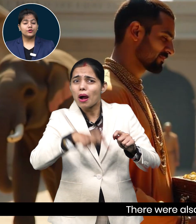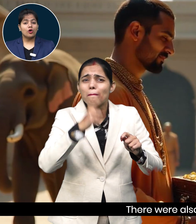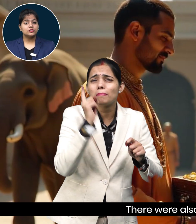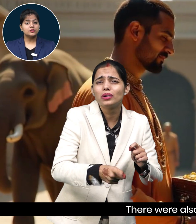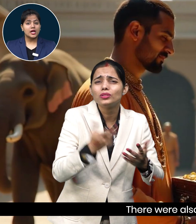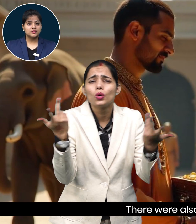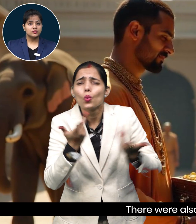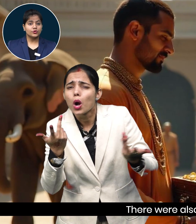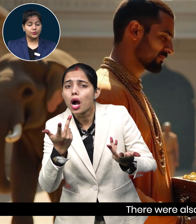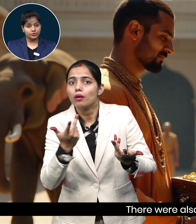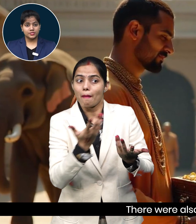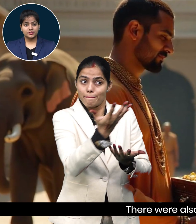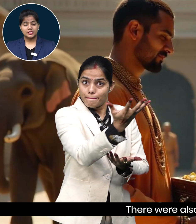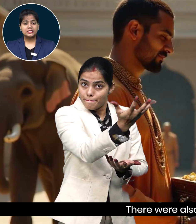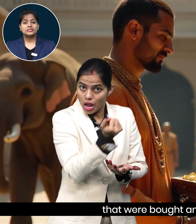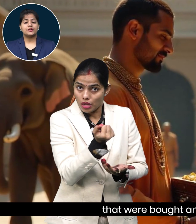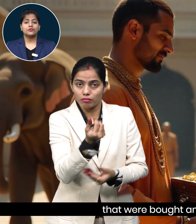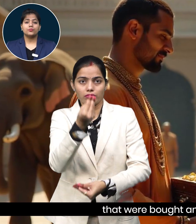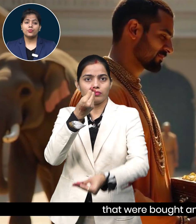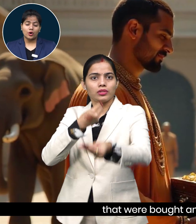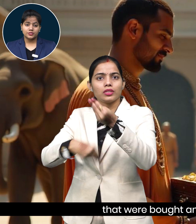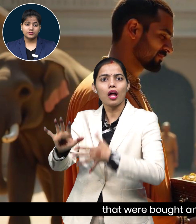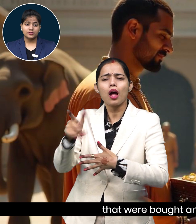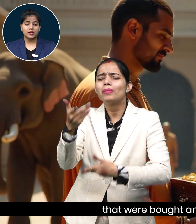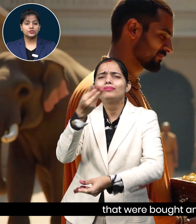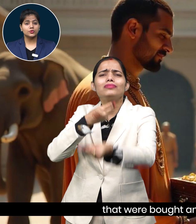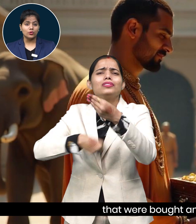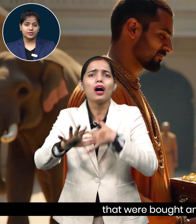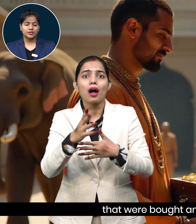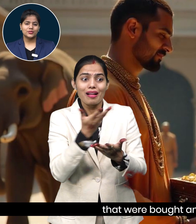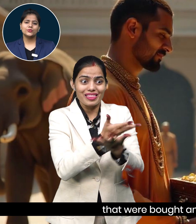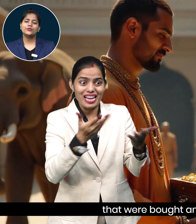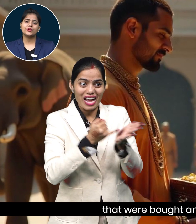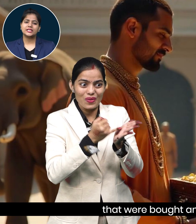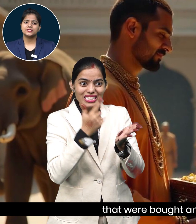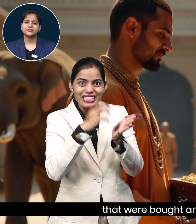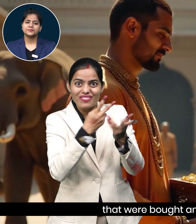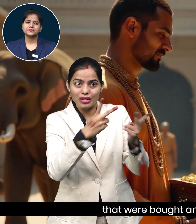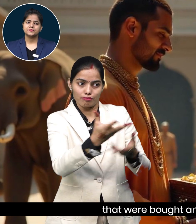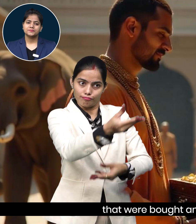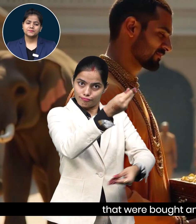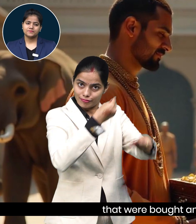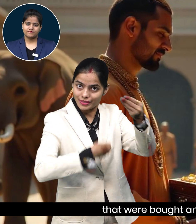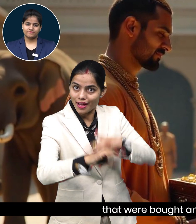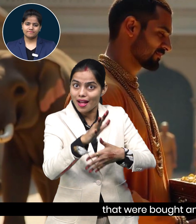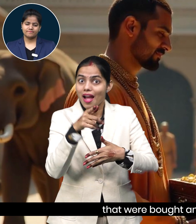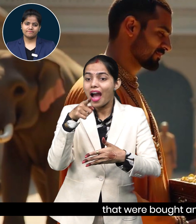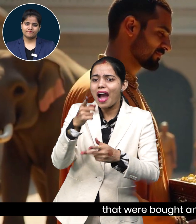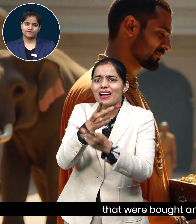There were also taxes on goods that were bought and sold through trade.